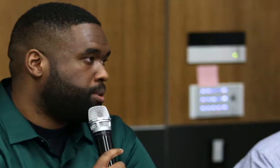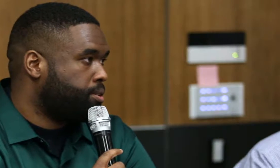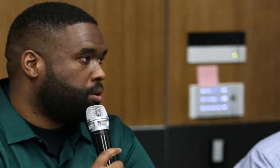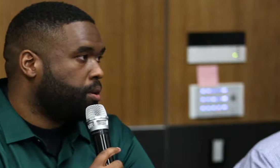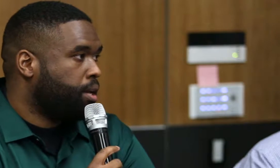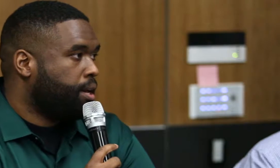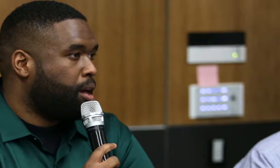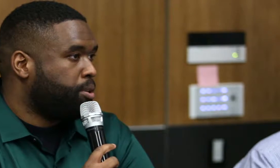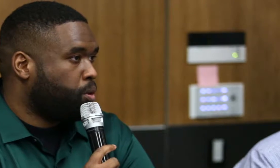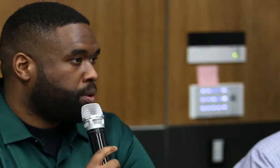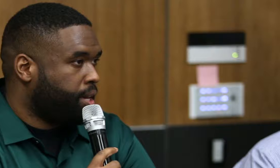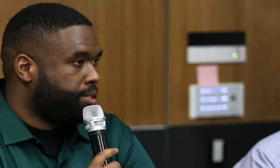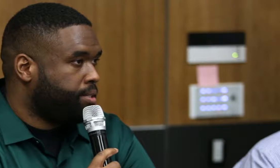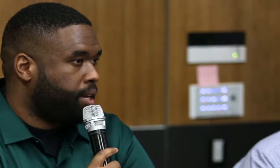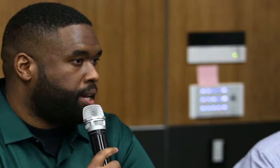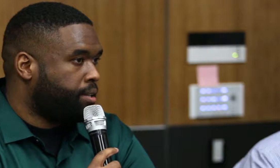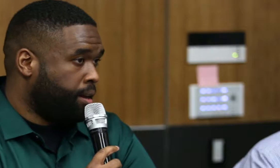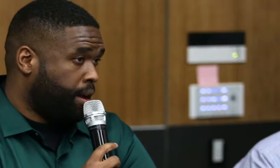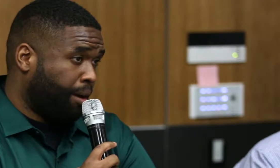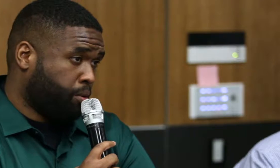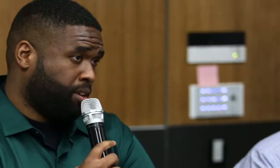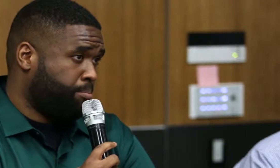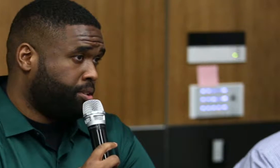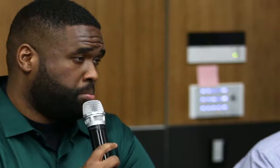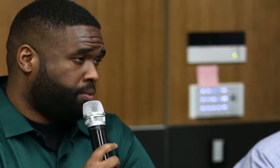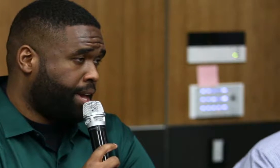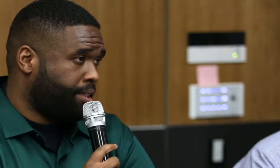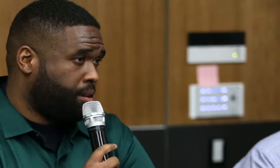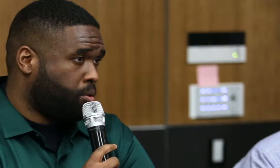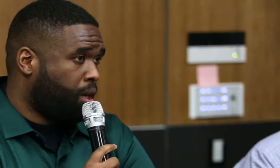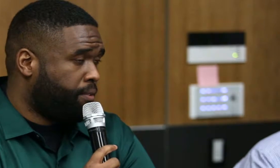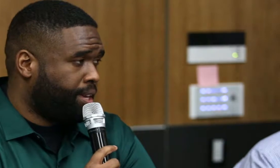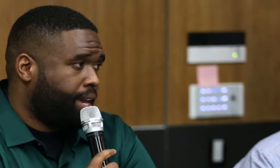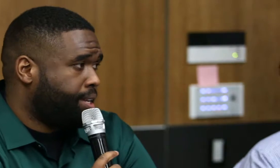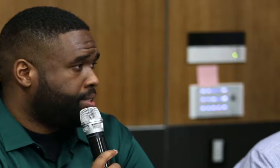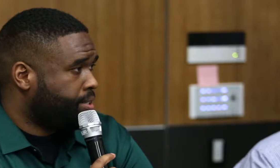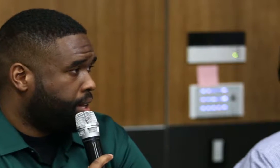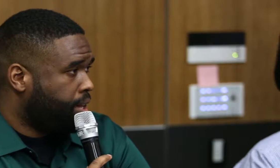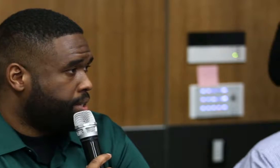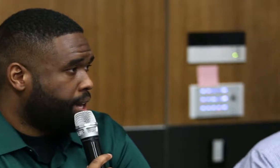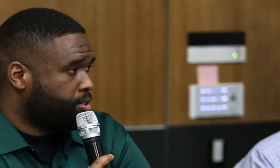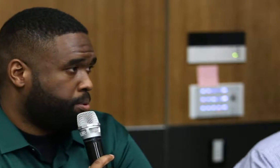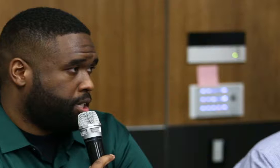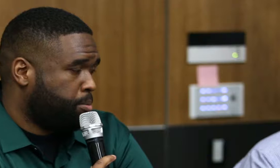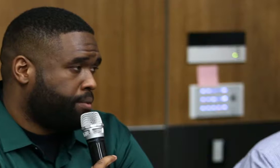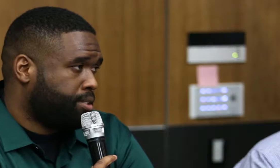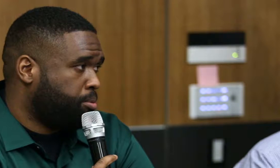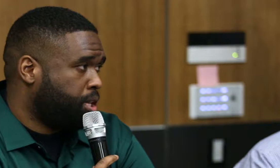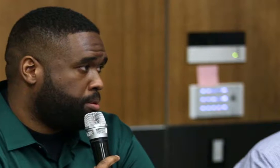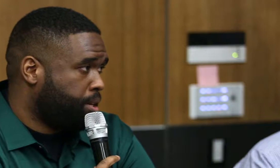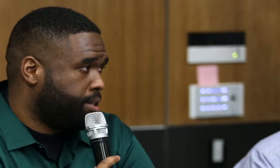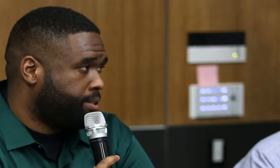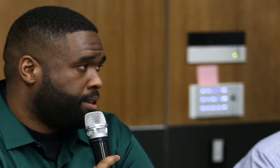job placement. So companies work with us, and I work with companies to provide them qualified candidates, not just because people have